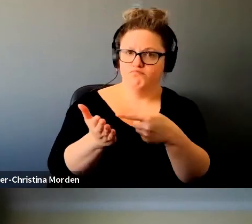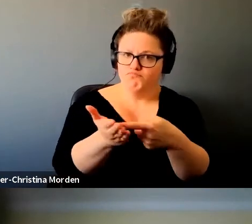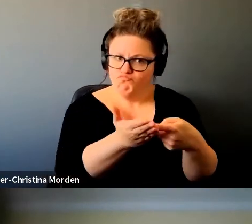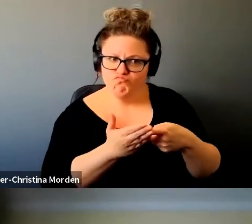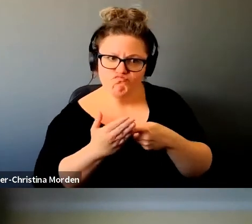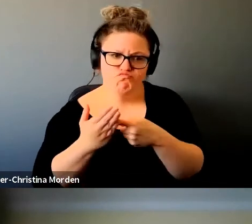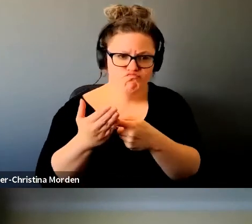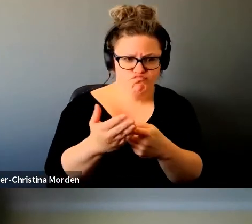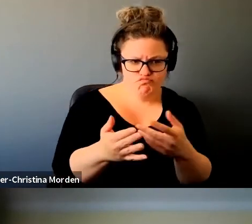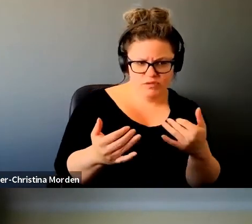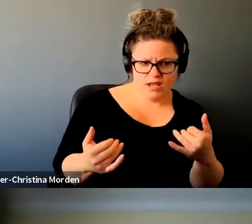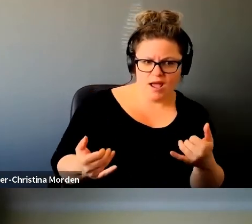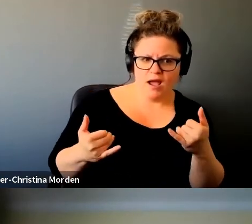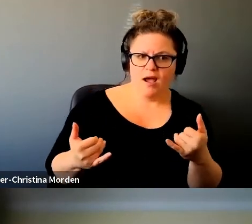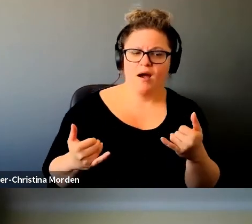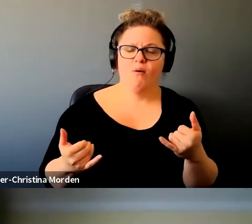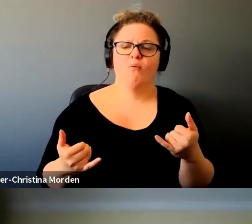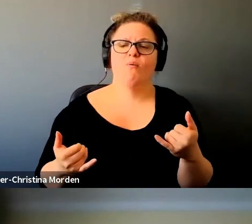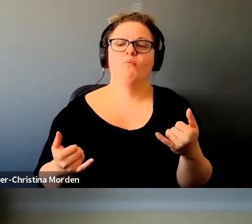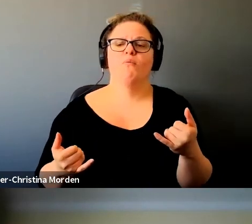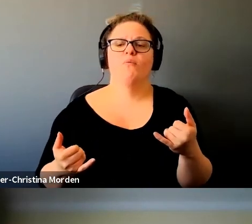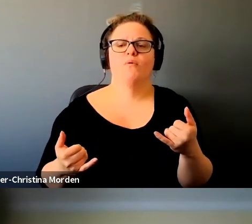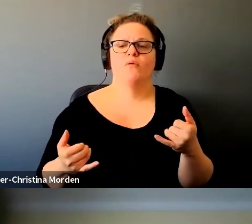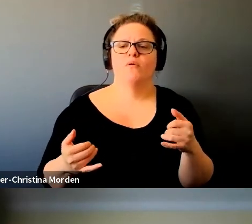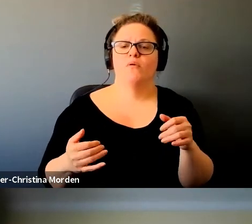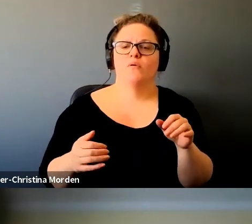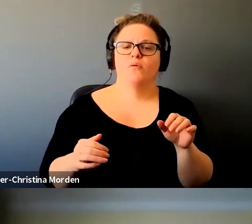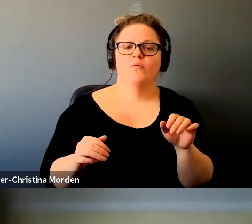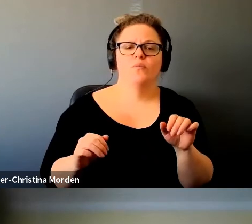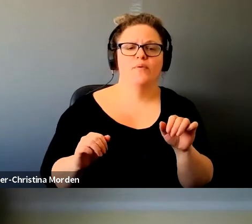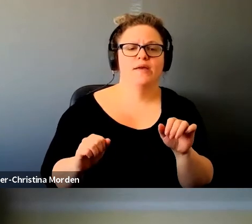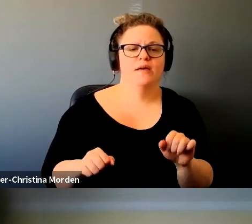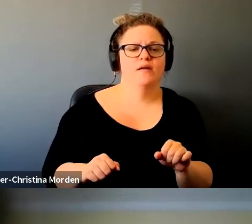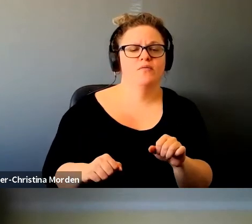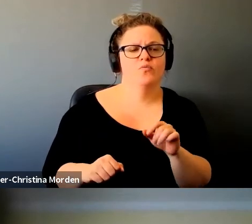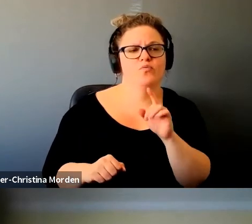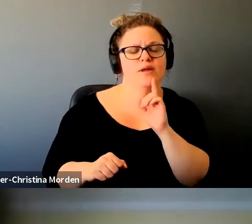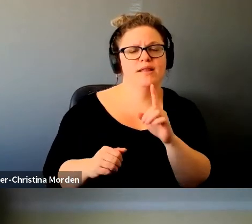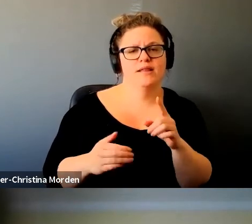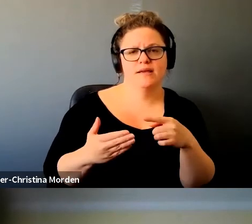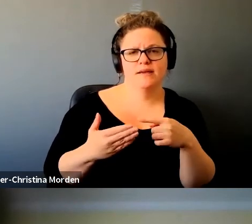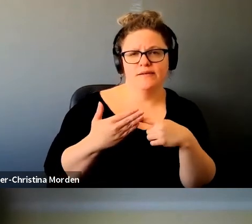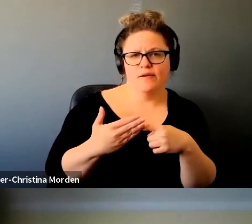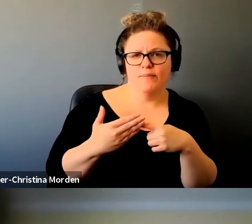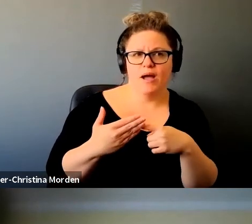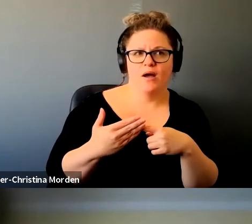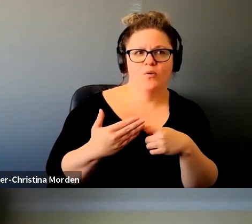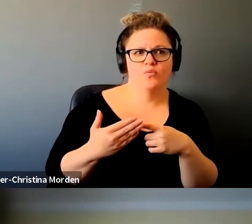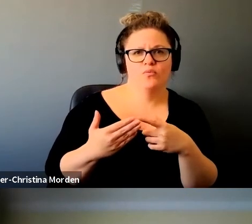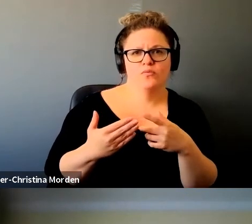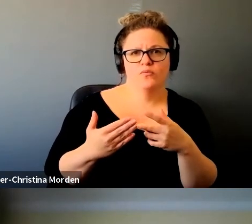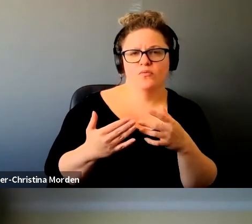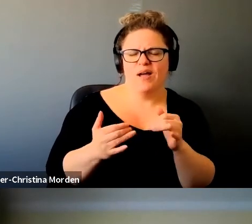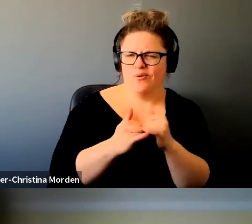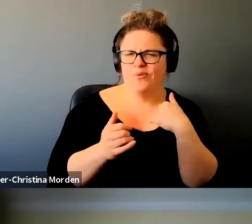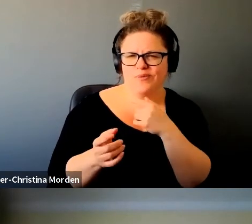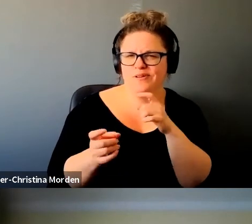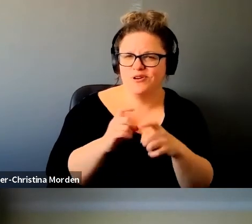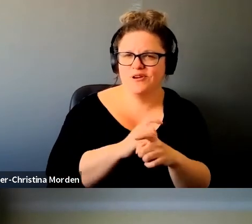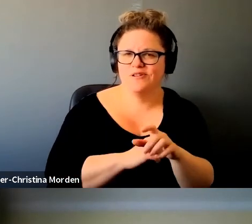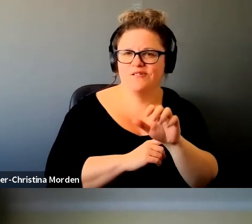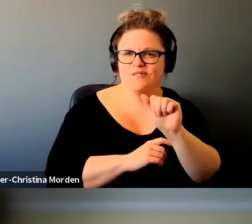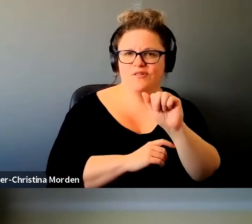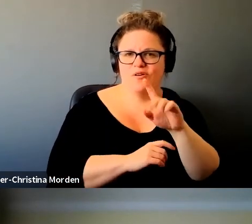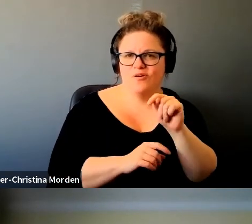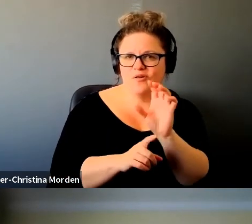these conversations and really talk about how do we want the like how do we change arts culture. And